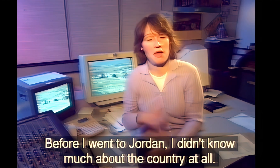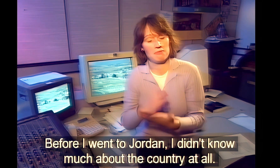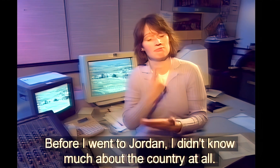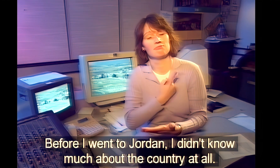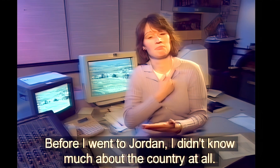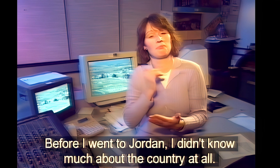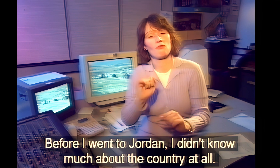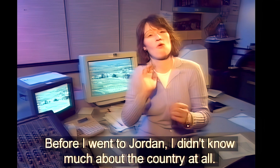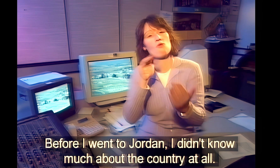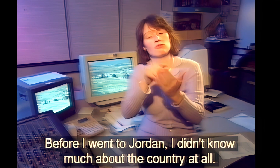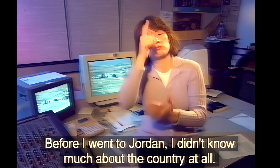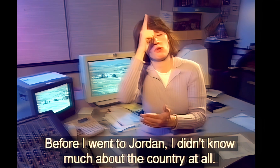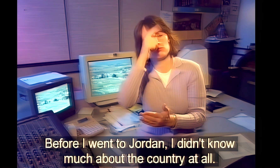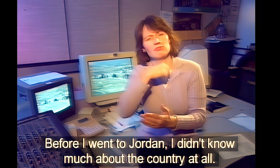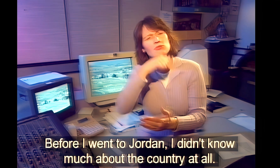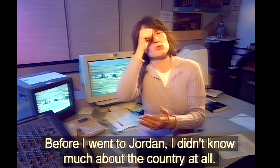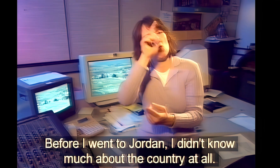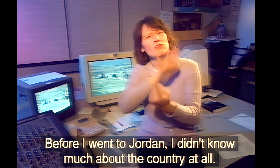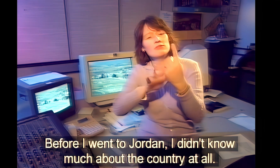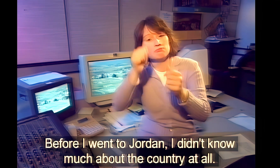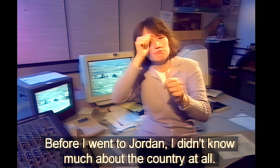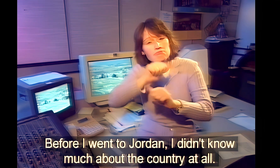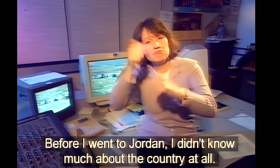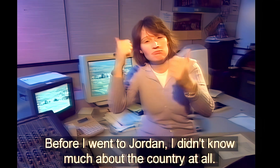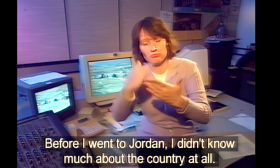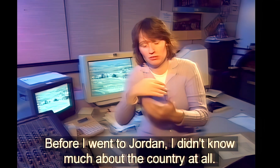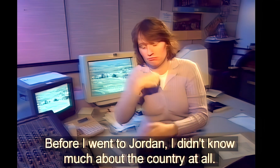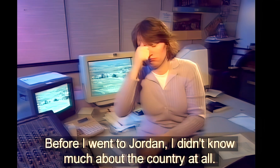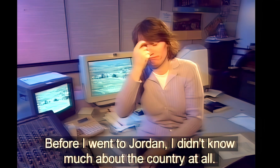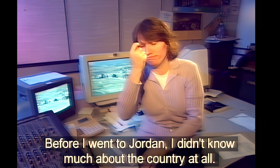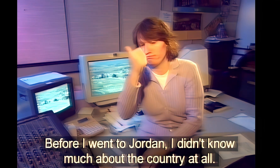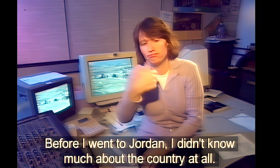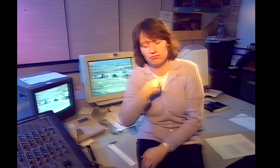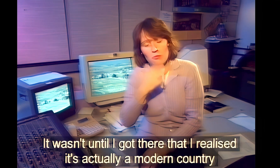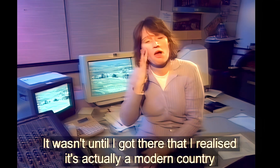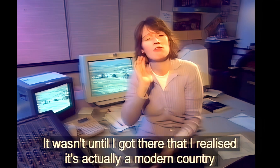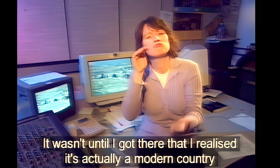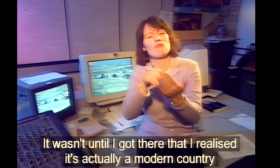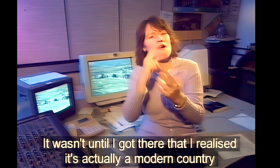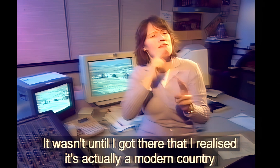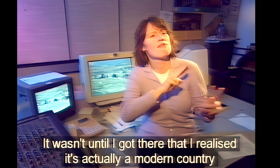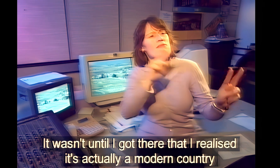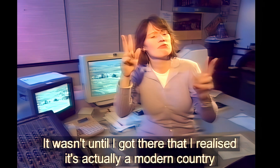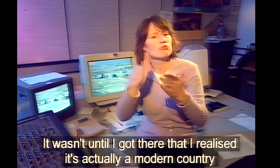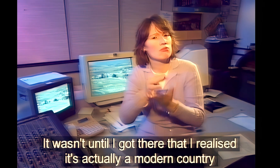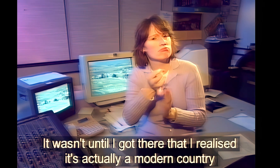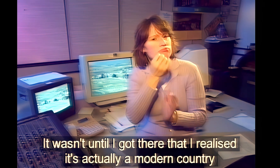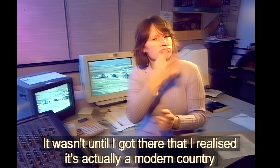I must admit that before I went to Jordan, I didn't know much about the country at all. It wasn't until I got there that I realised